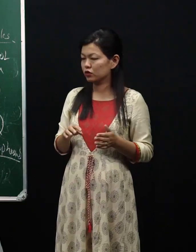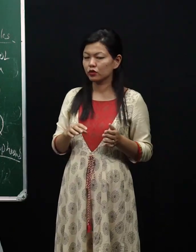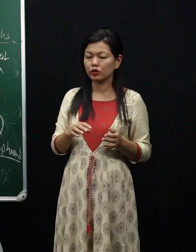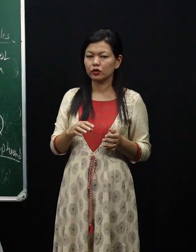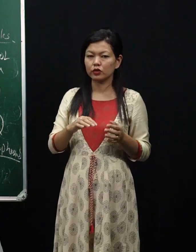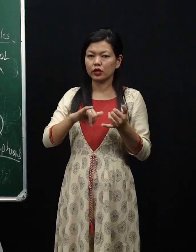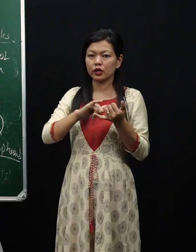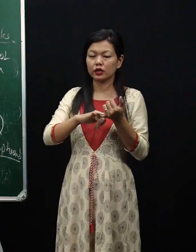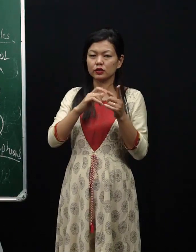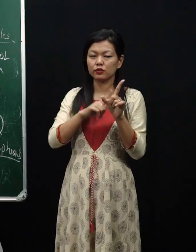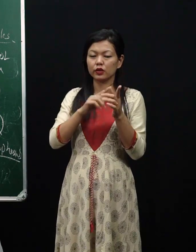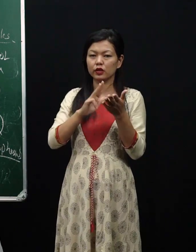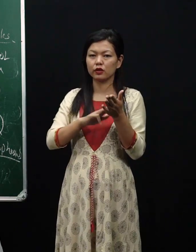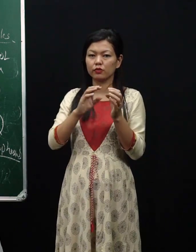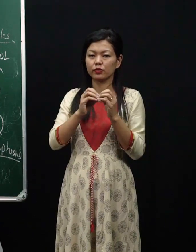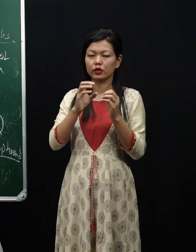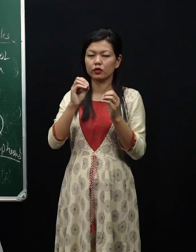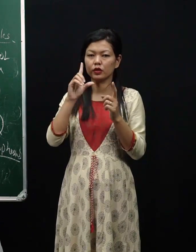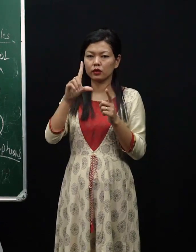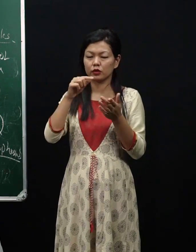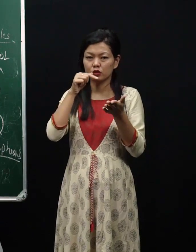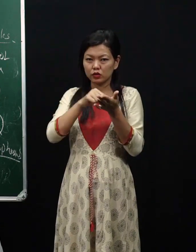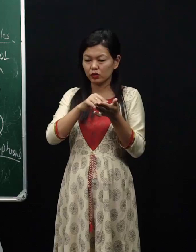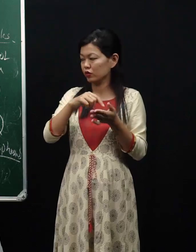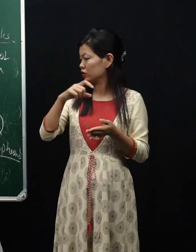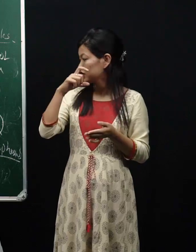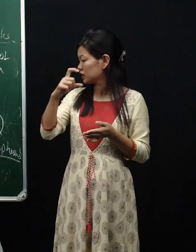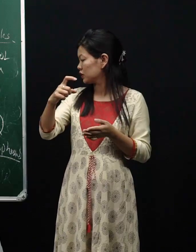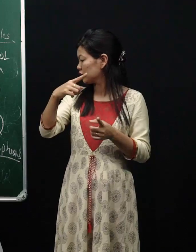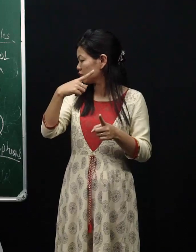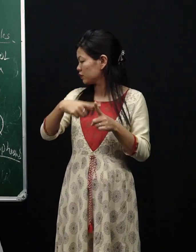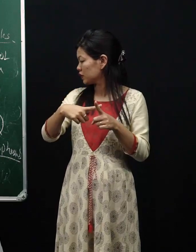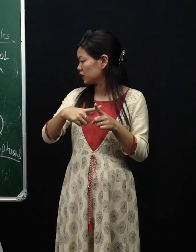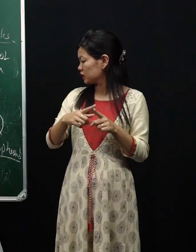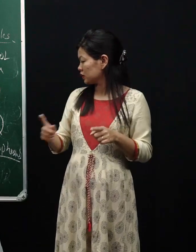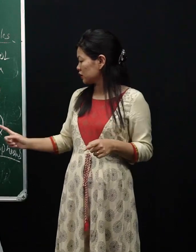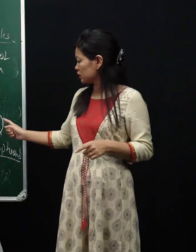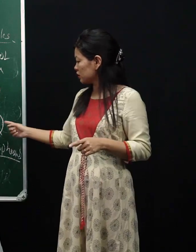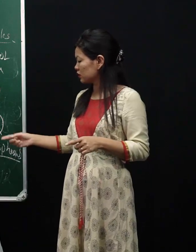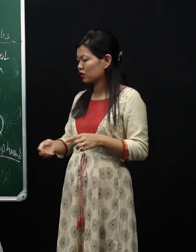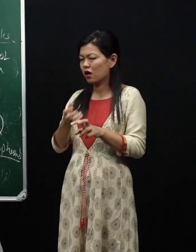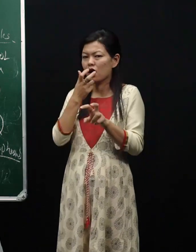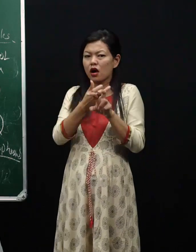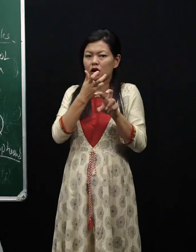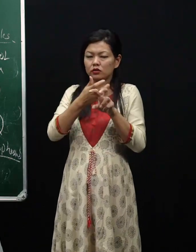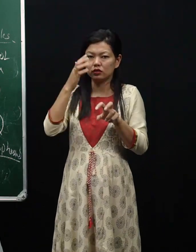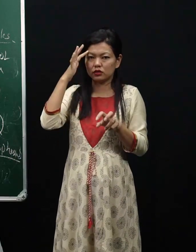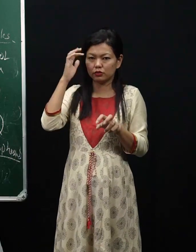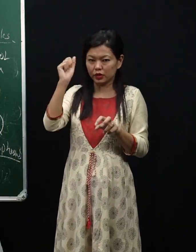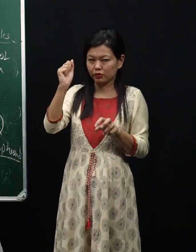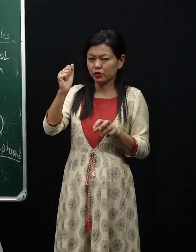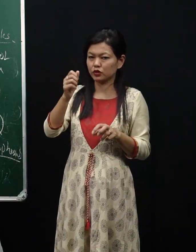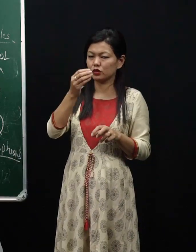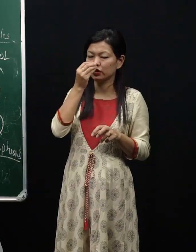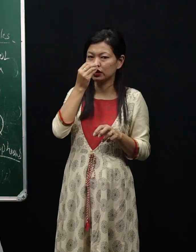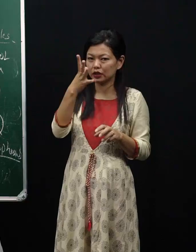alphabetical form. So see, for hydrogen now we have H, right? But even helium is H, it starts from H. That's why, since